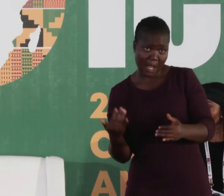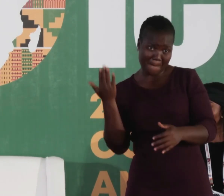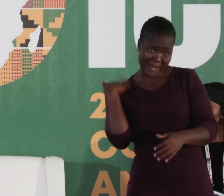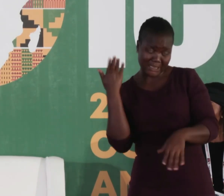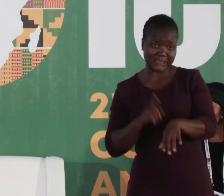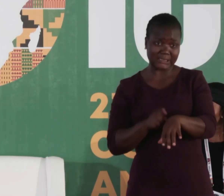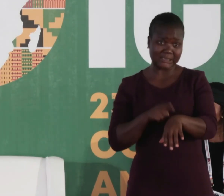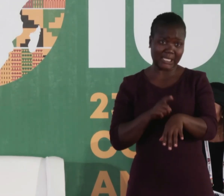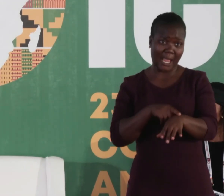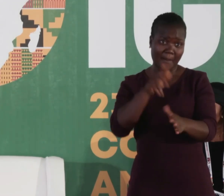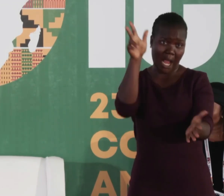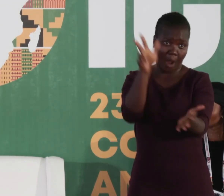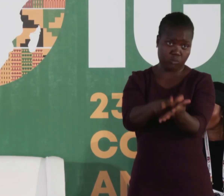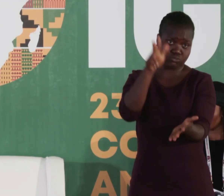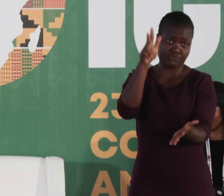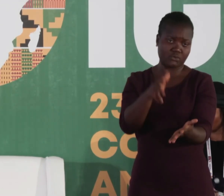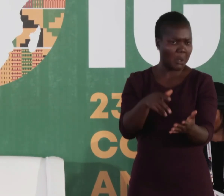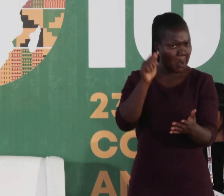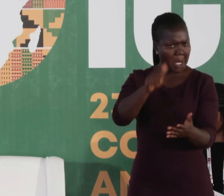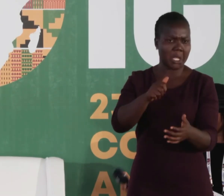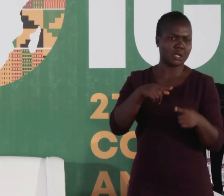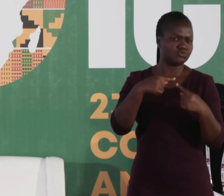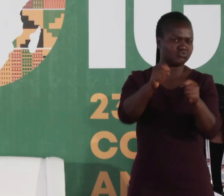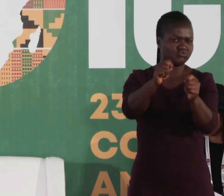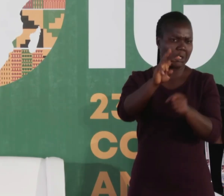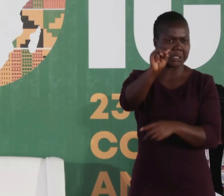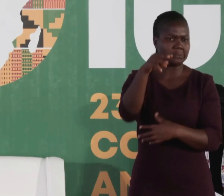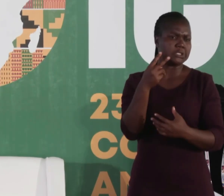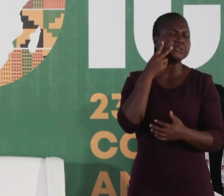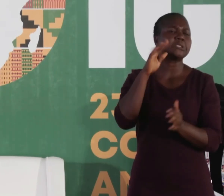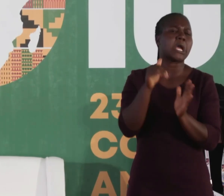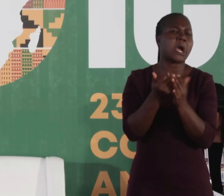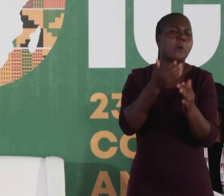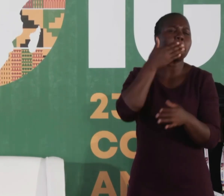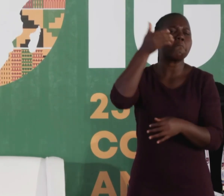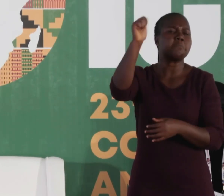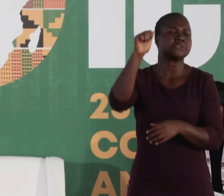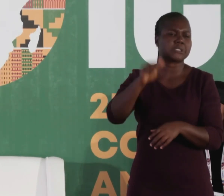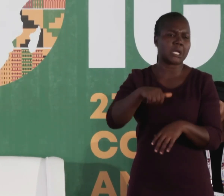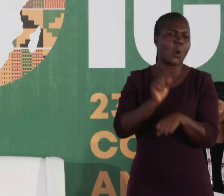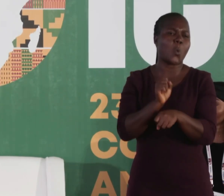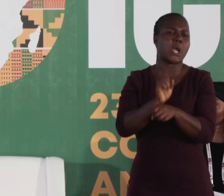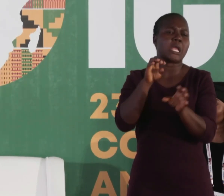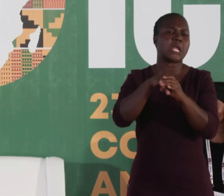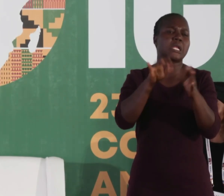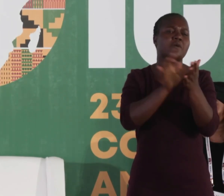injectables. We could try them as well to see how they do in pharmacies.